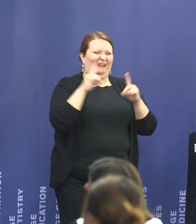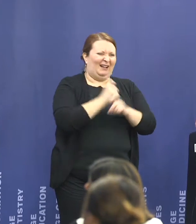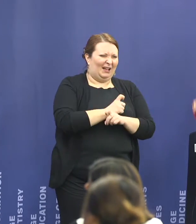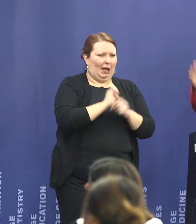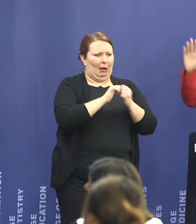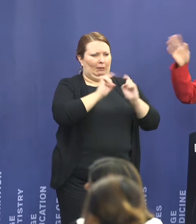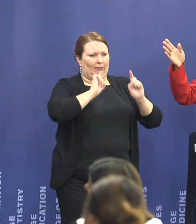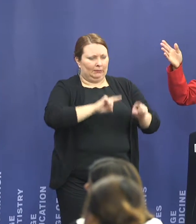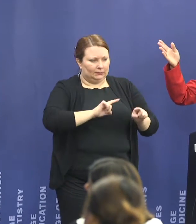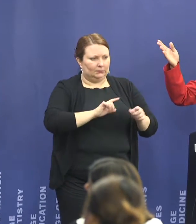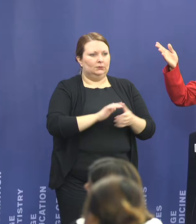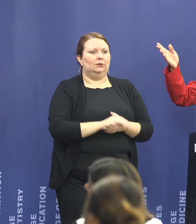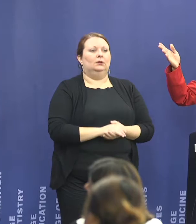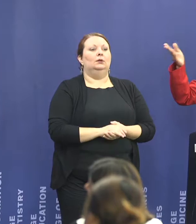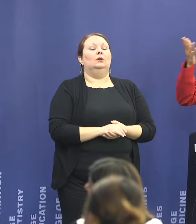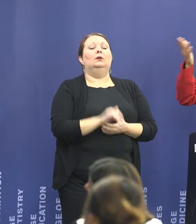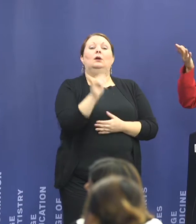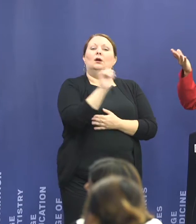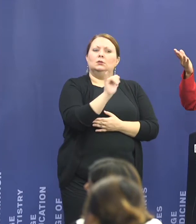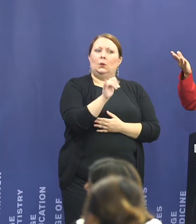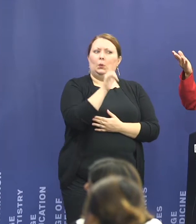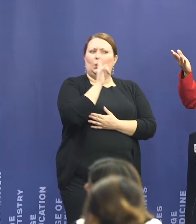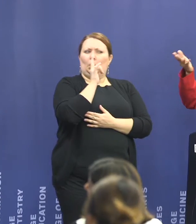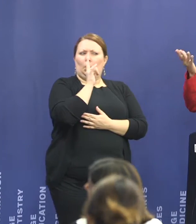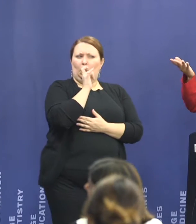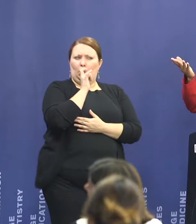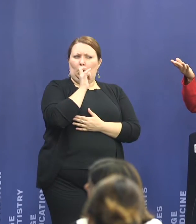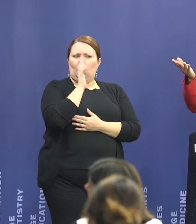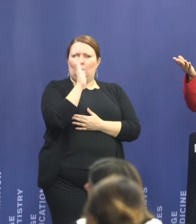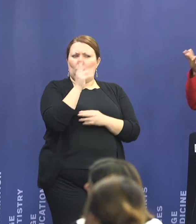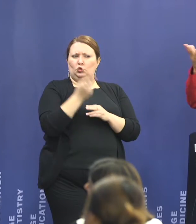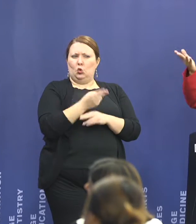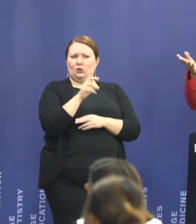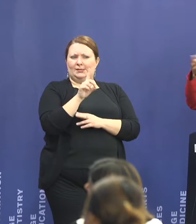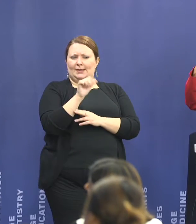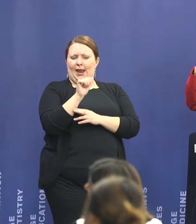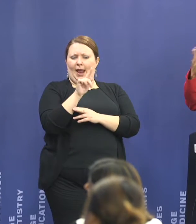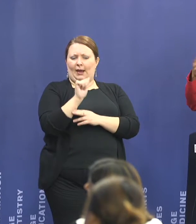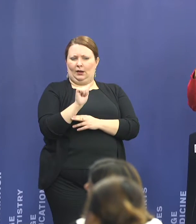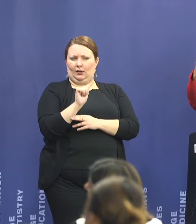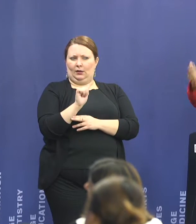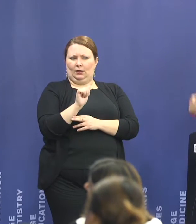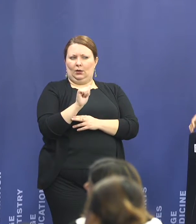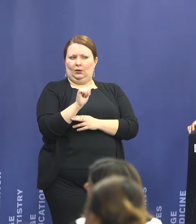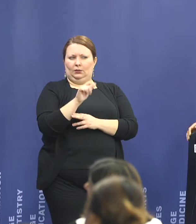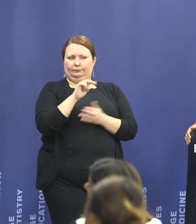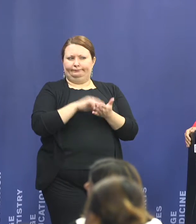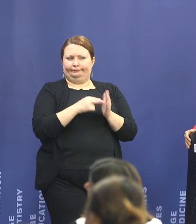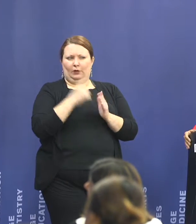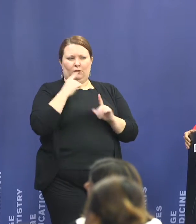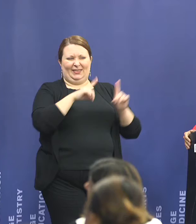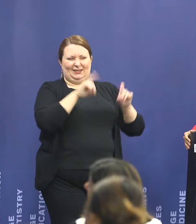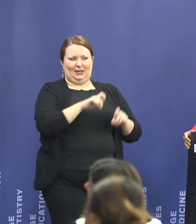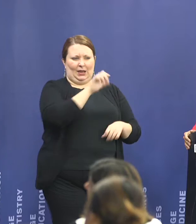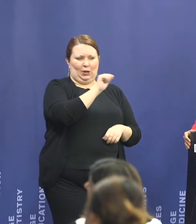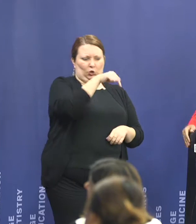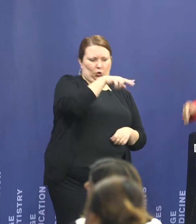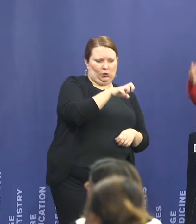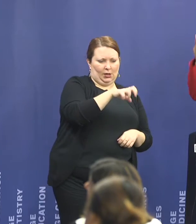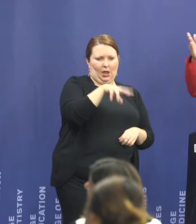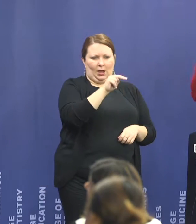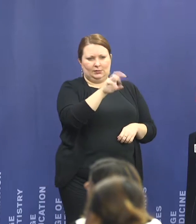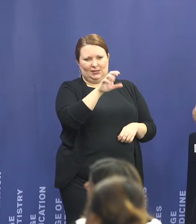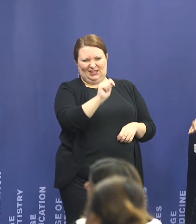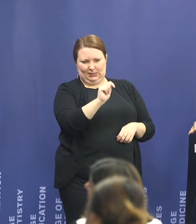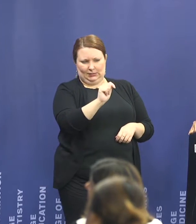right? Then we also ask, well, who was this data for? What was the purpose of these tests that they did, the AQE and the NCT?